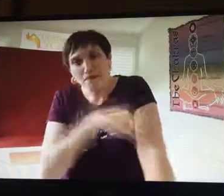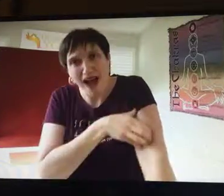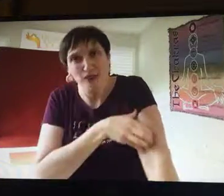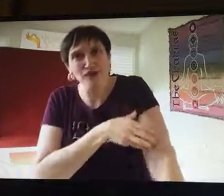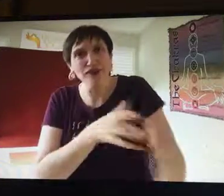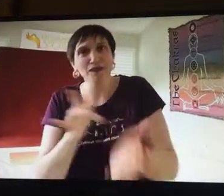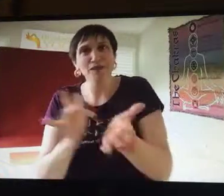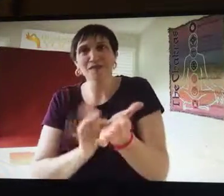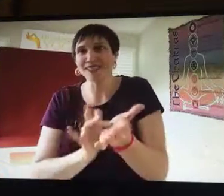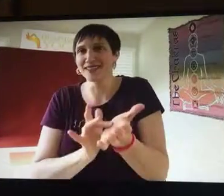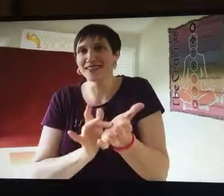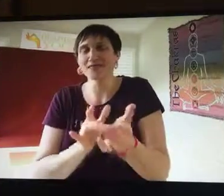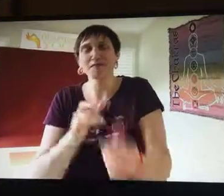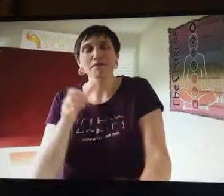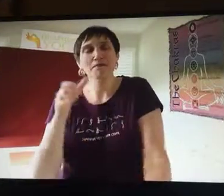That, wow, is powerful.